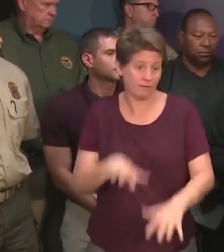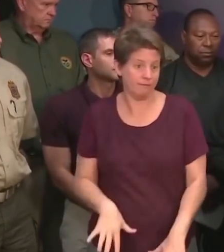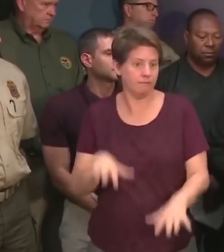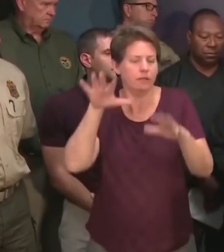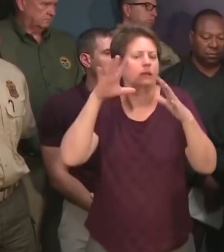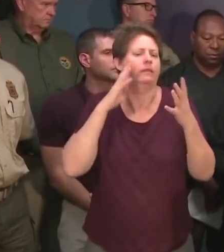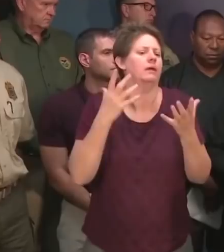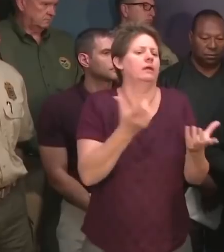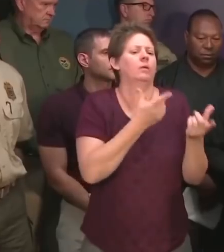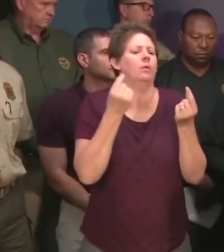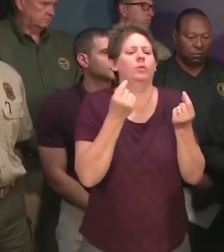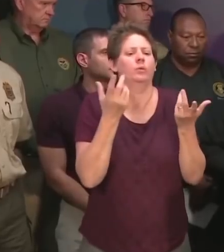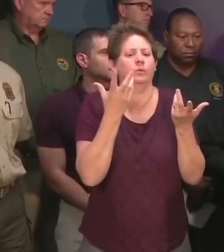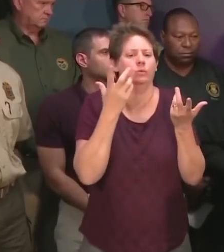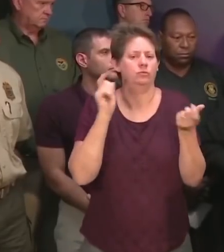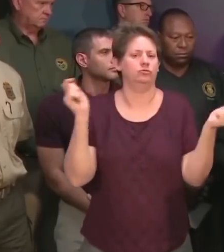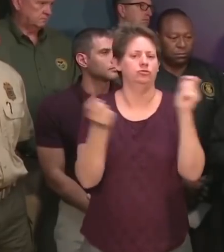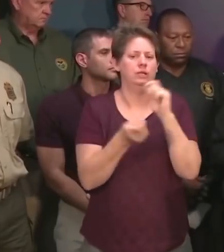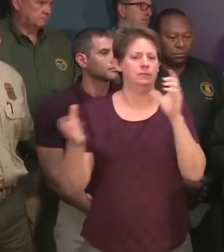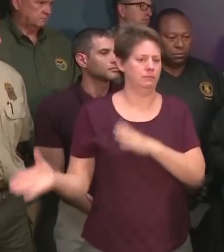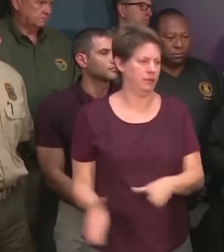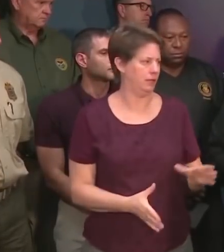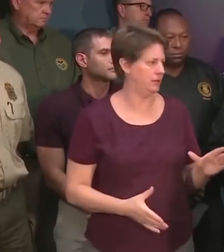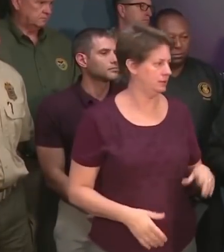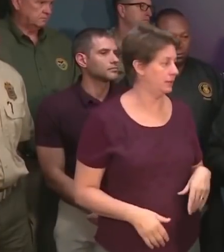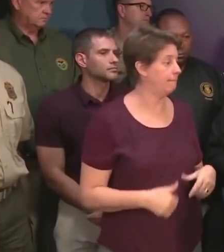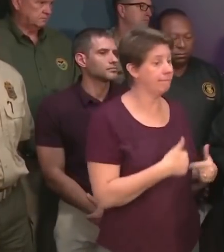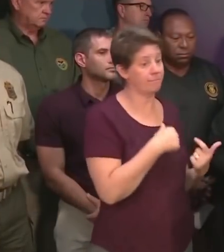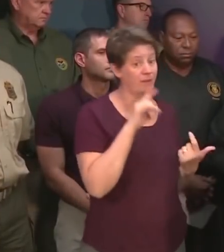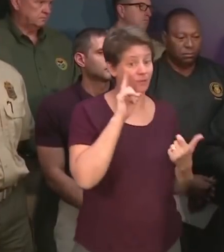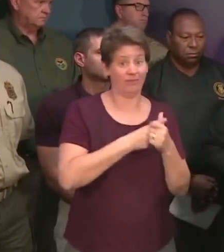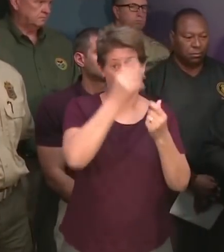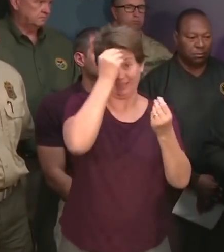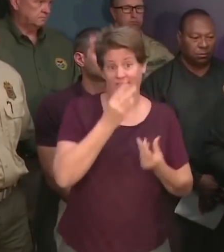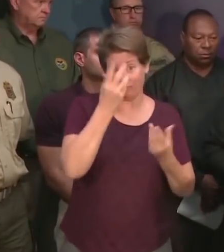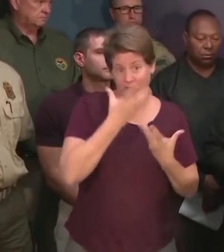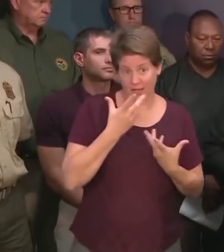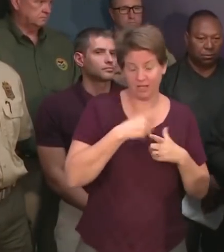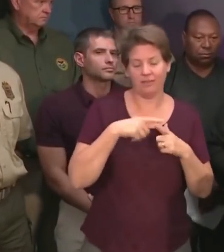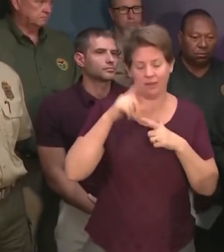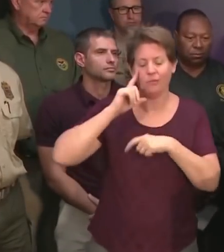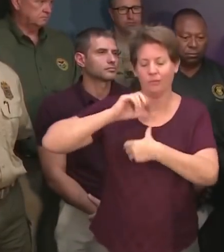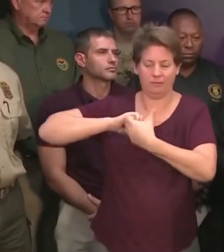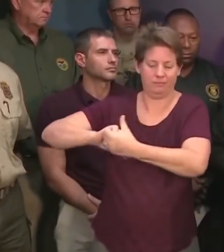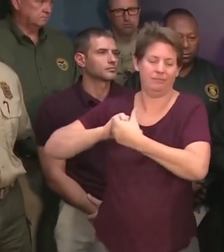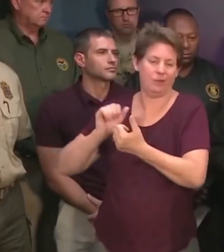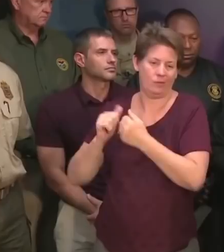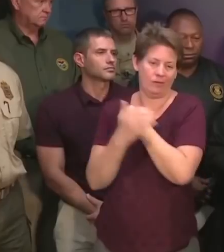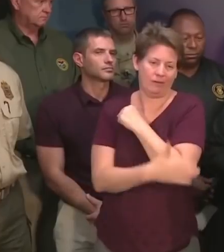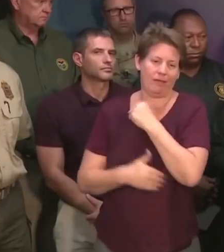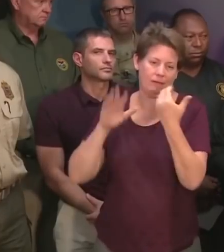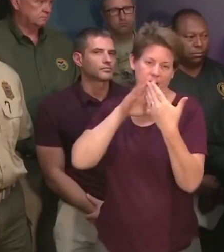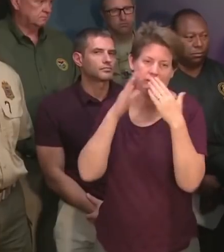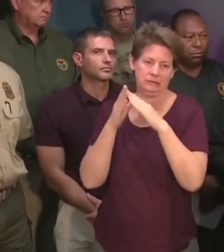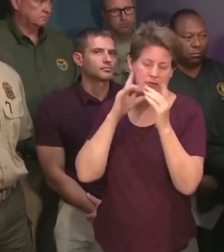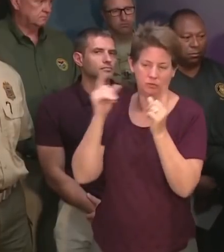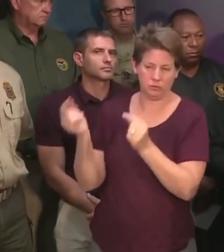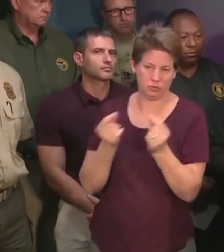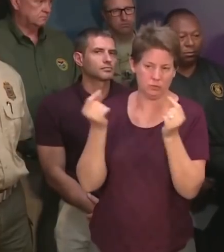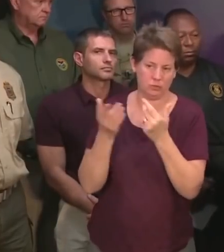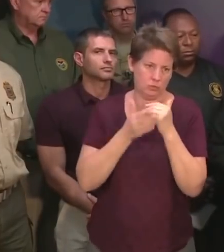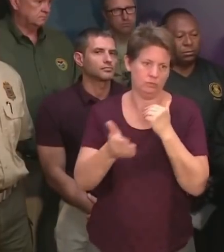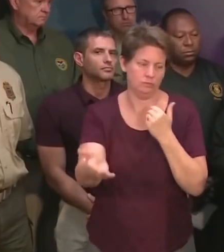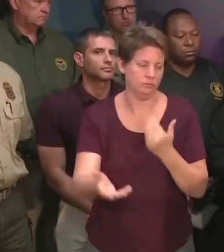guys then kind of re-strategize? I'd like to get the information back, and then clearly we'll be working with our county and city partners to discuss path forward.